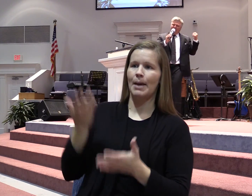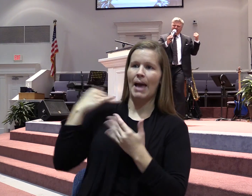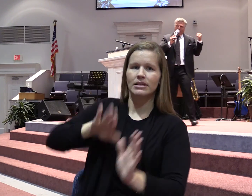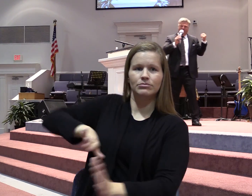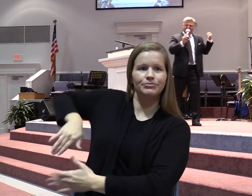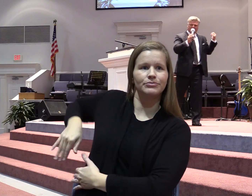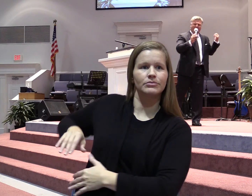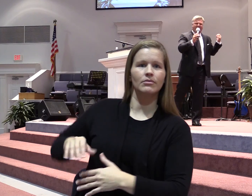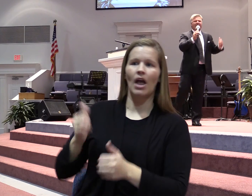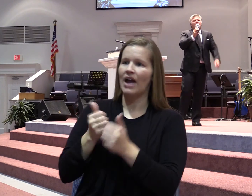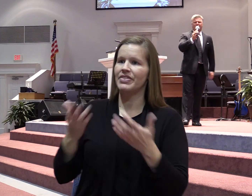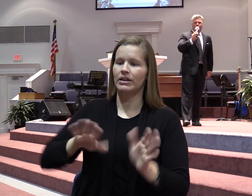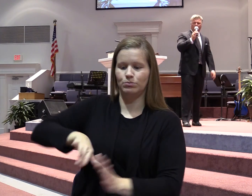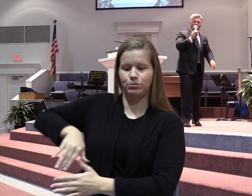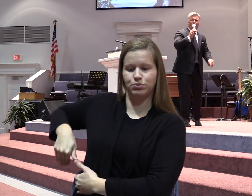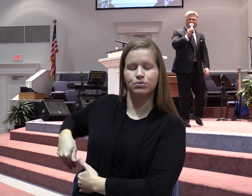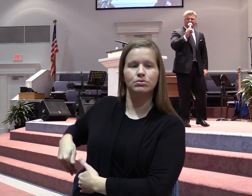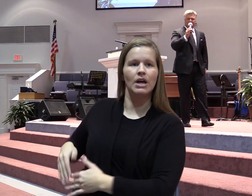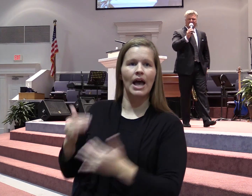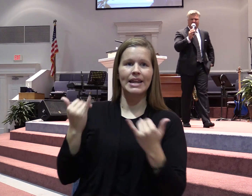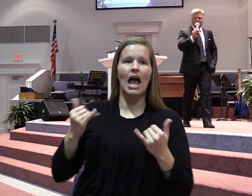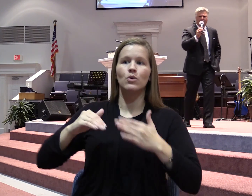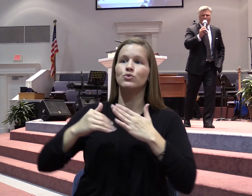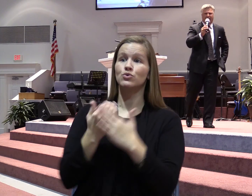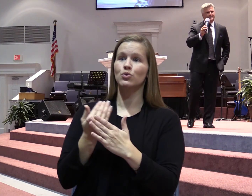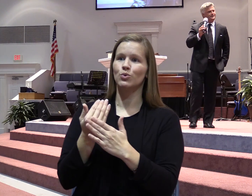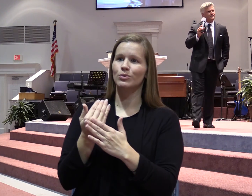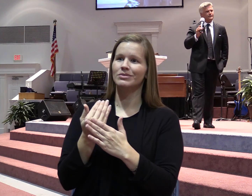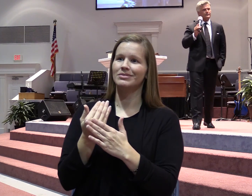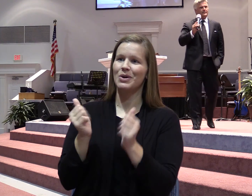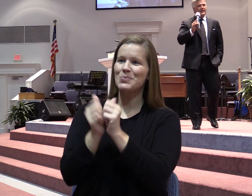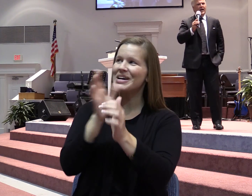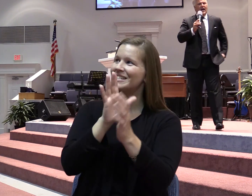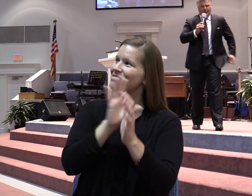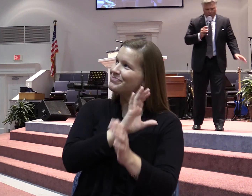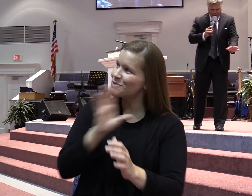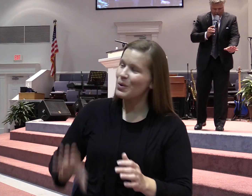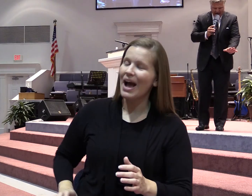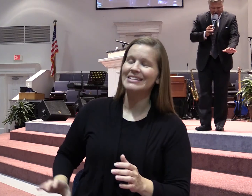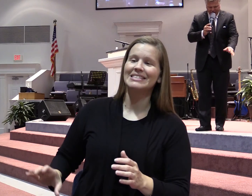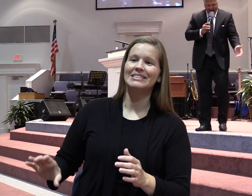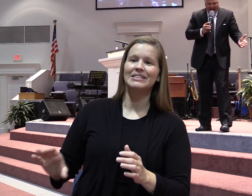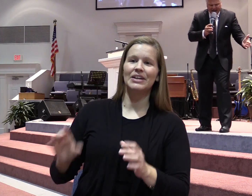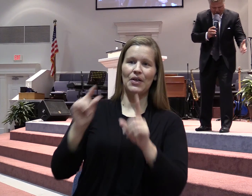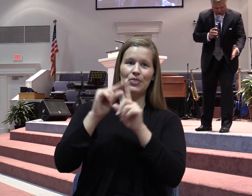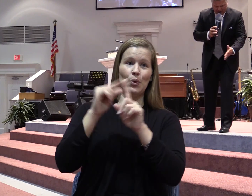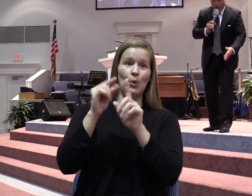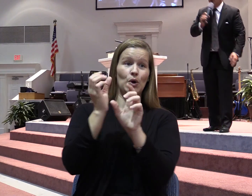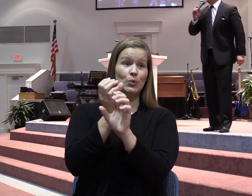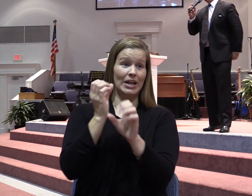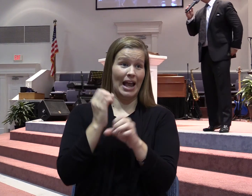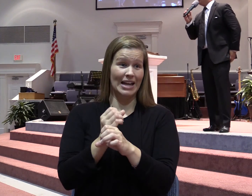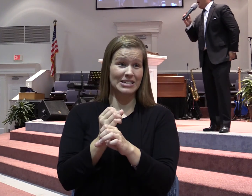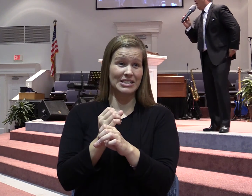Old things are passed away. Behold, all things have become new. The word creation is the Greek